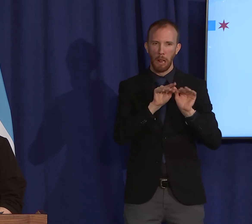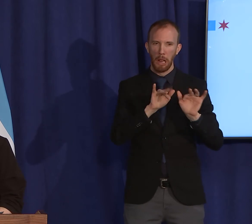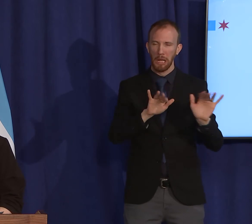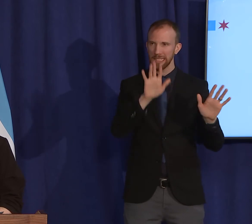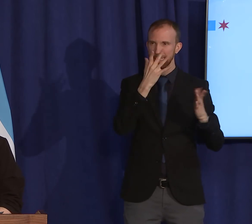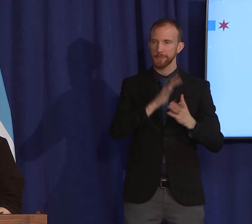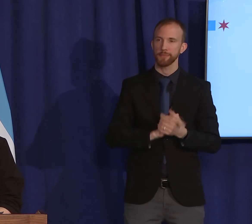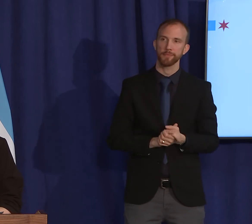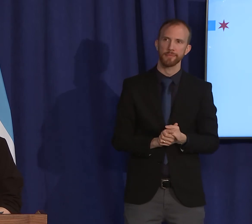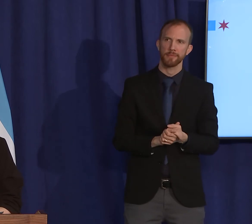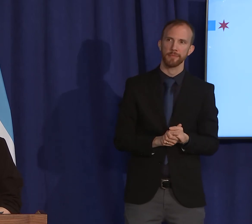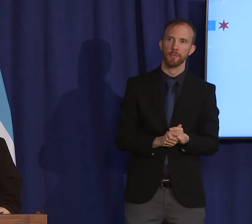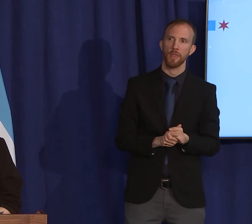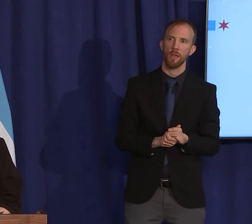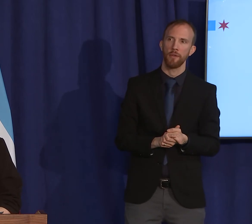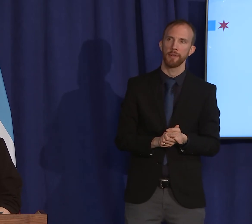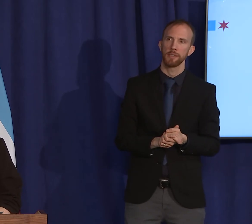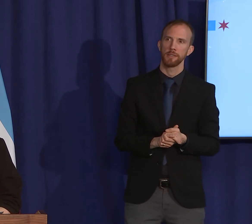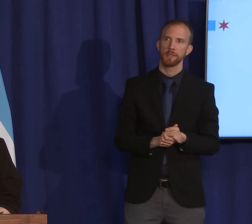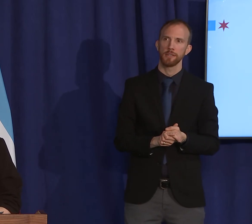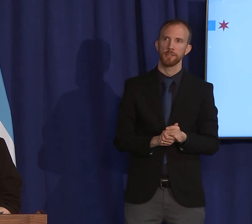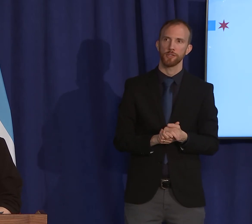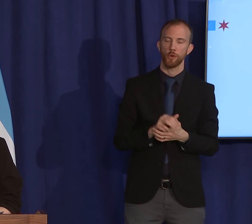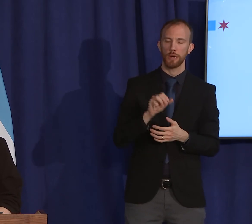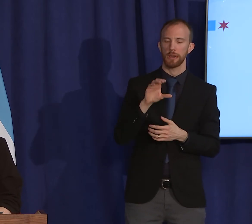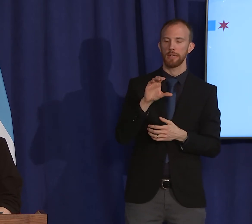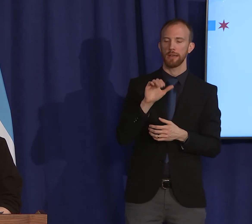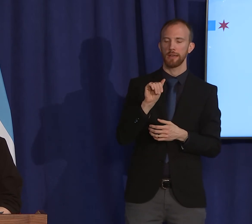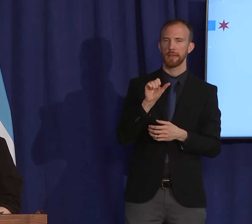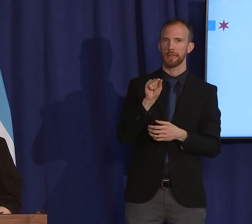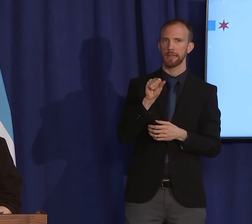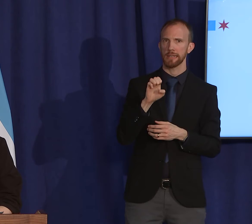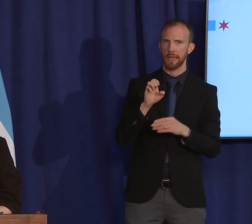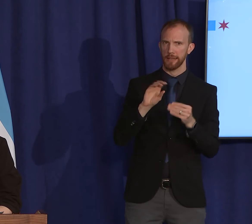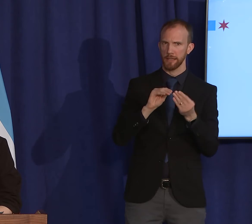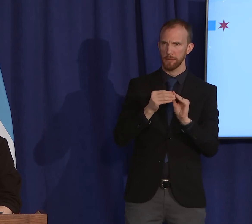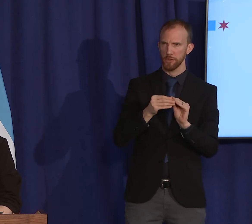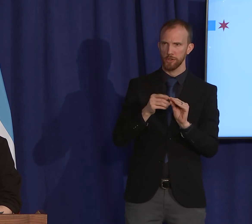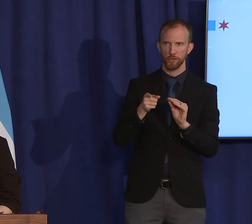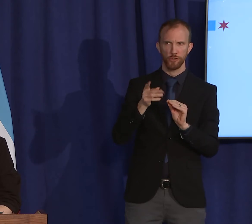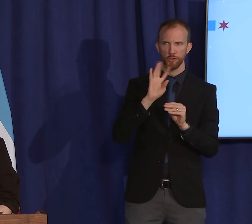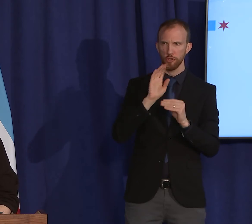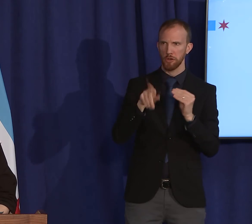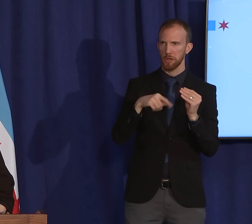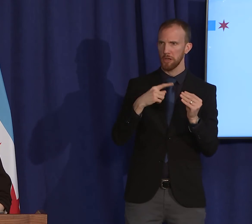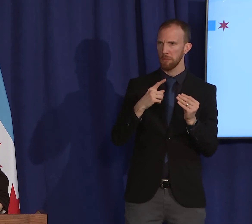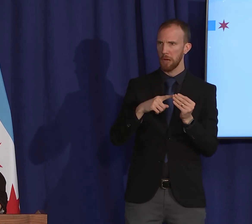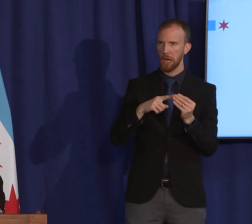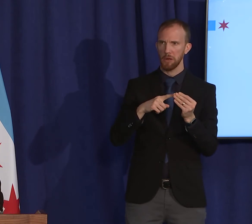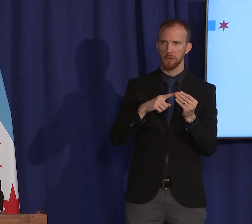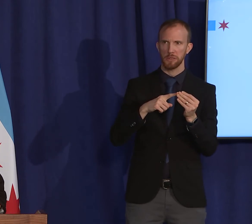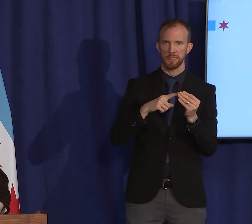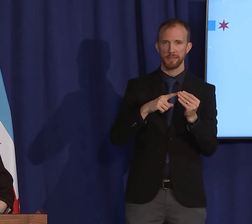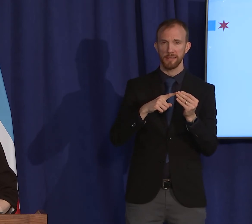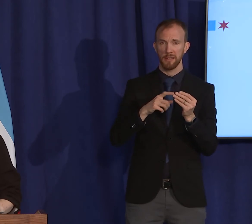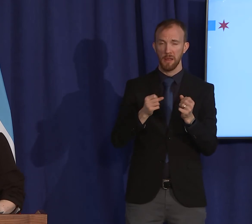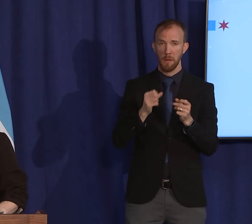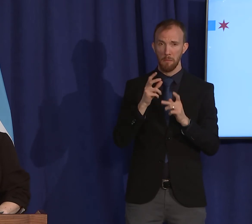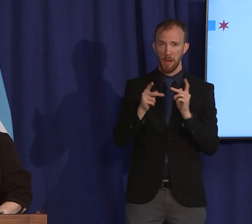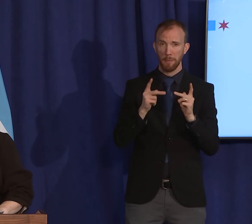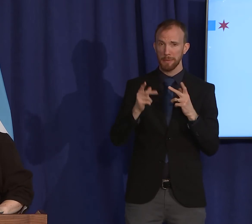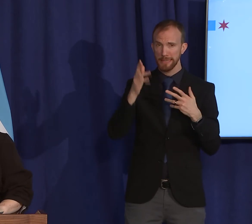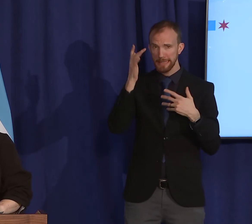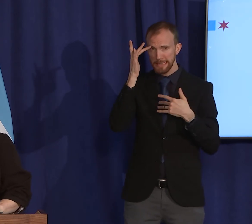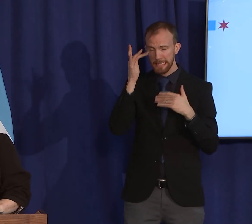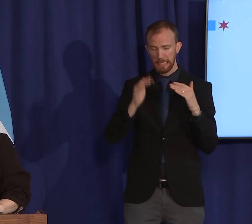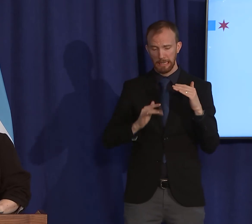may. In terms of the case numbers, yes. you were talking raw numbers, and yes. we're pushing up towards 350, 400 is much higher.